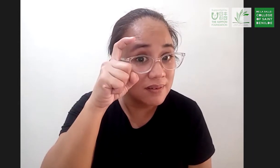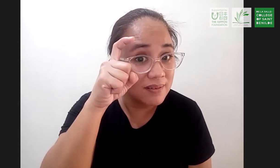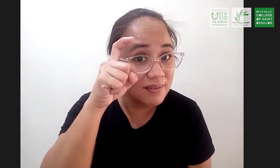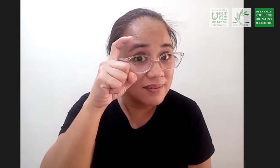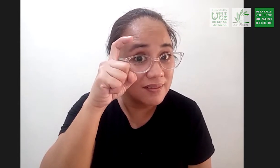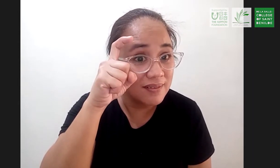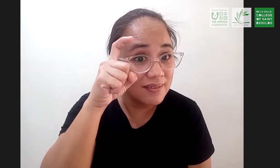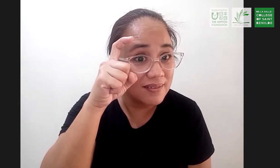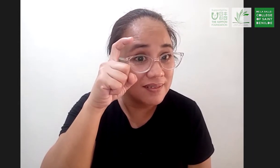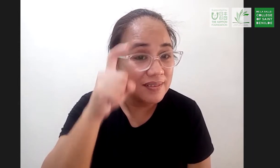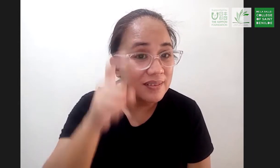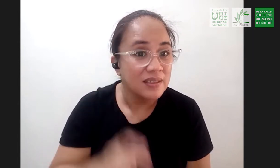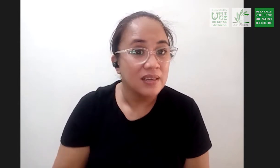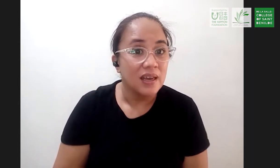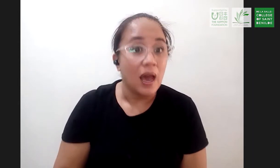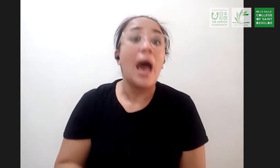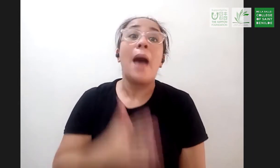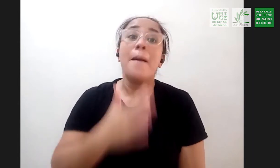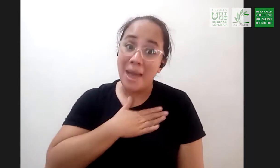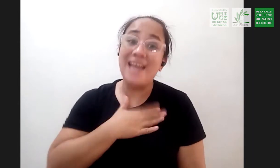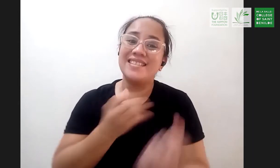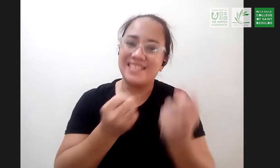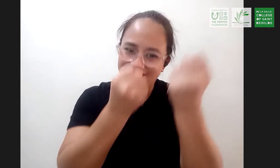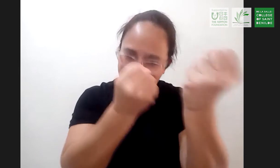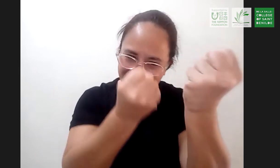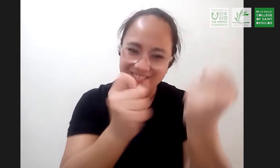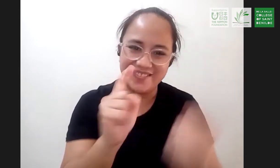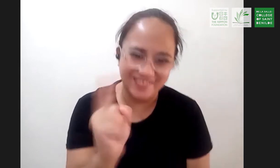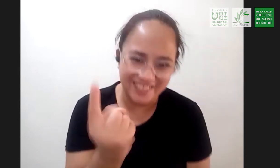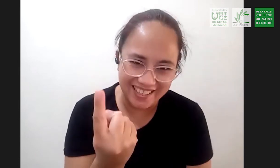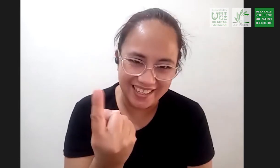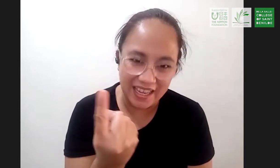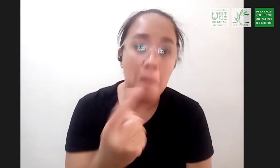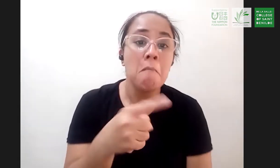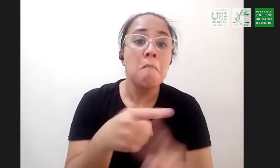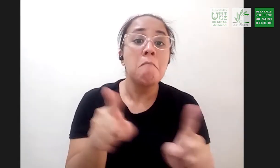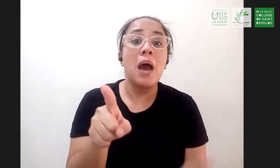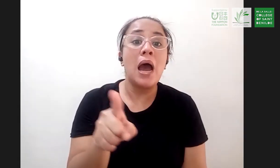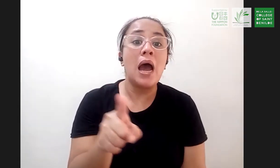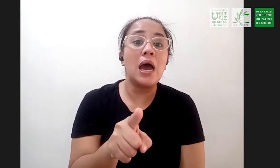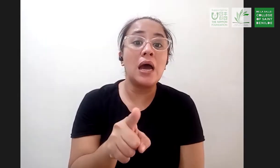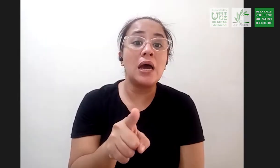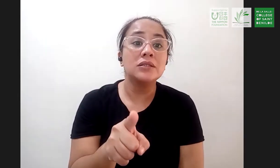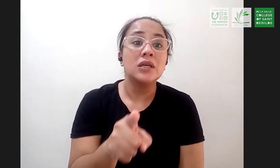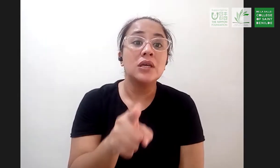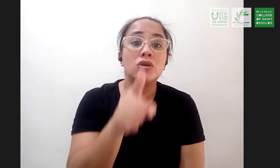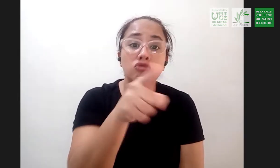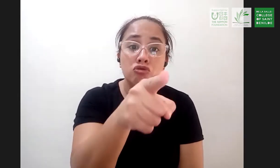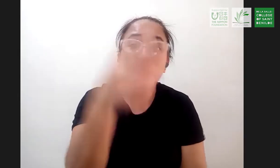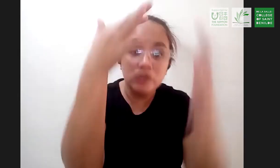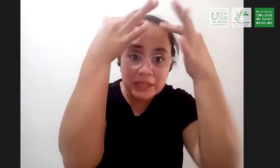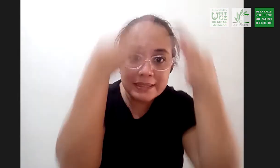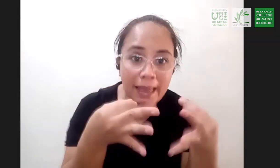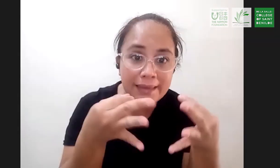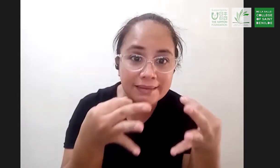But that's just my suggestion. Okay, so you have to make a decision.